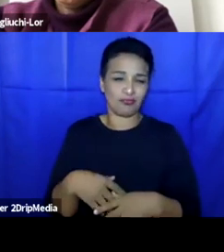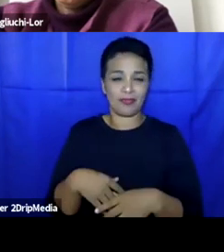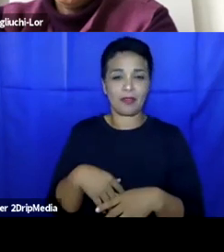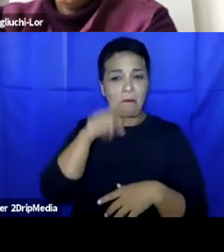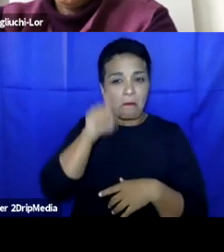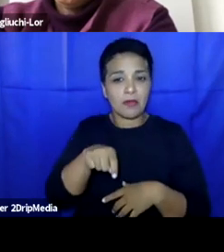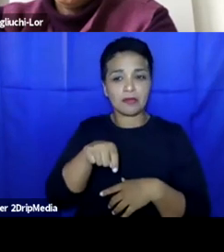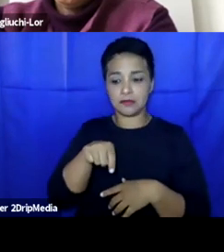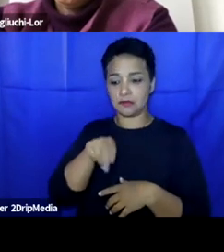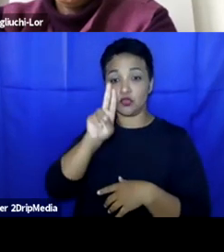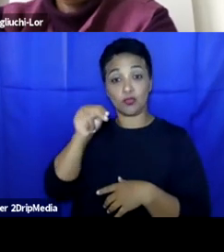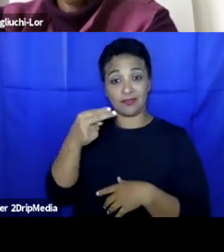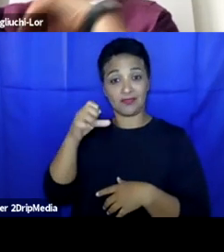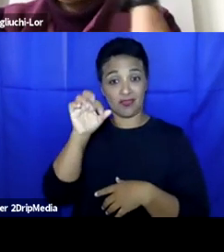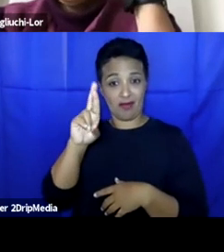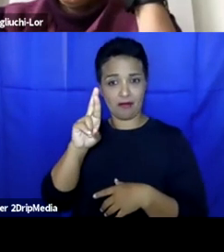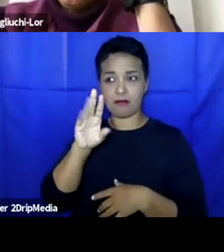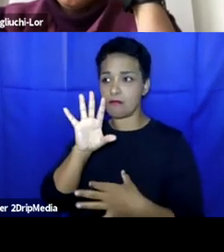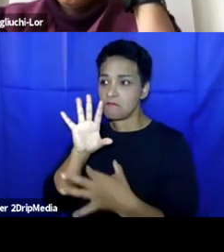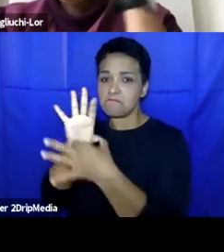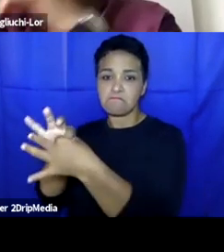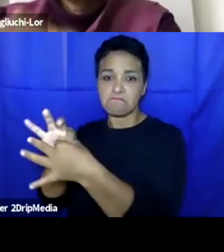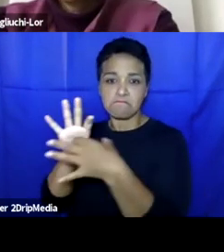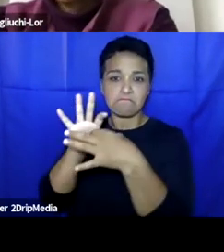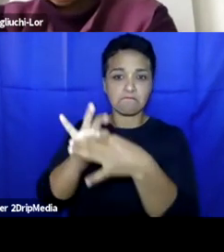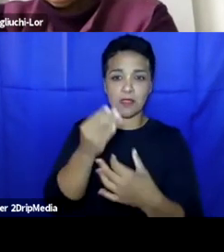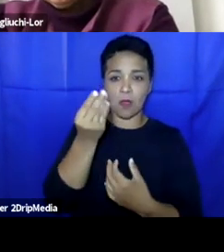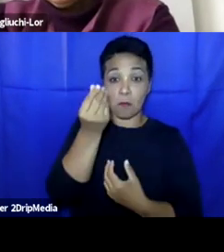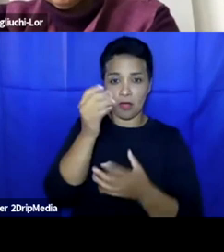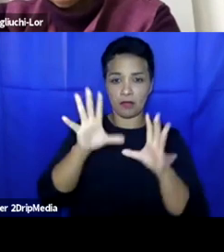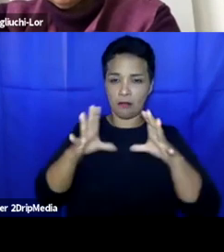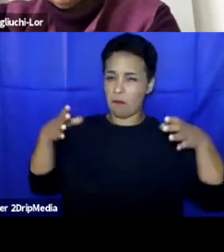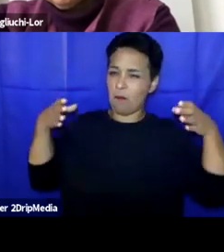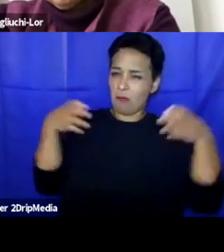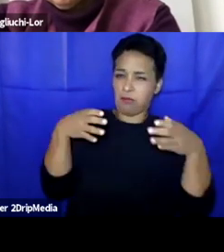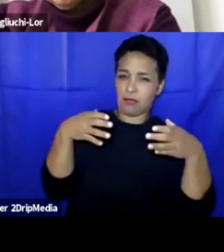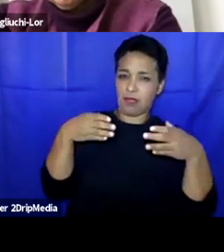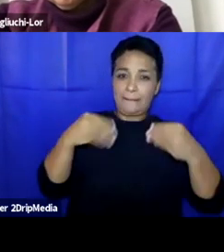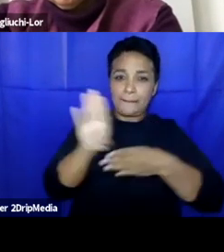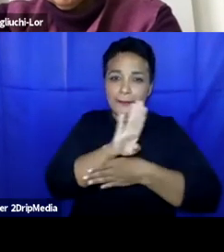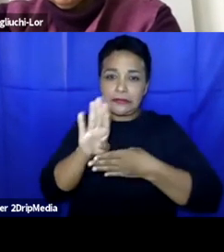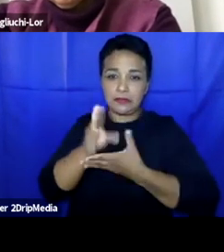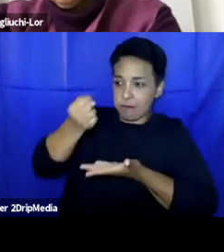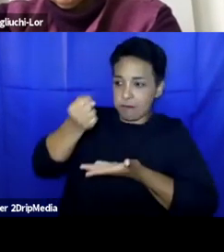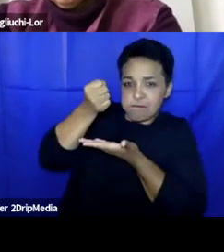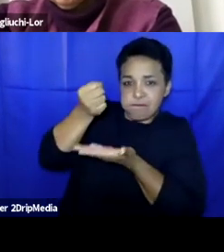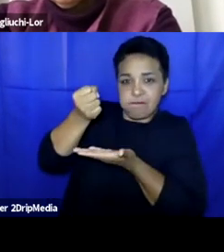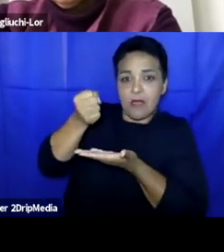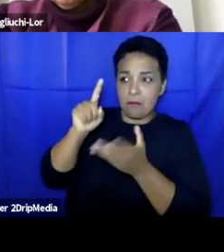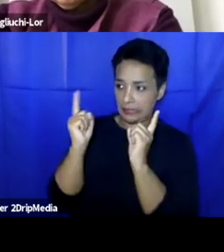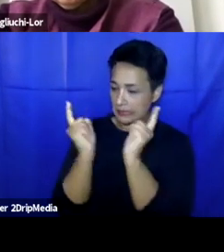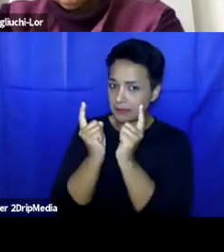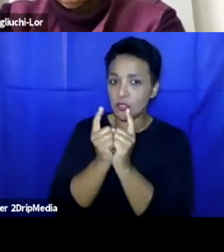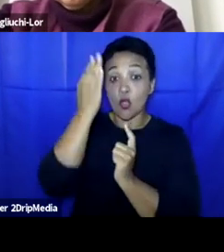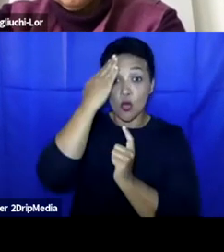with, the big investors in the world and giving them the ideas that they should be investing in